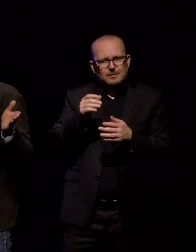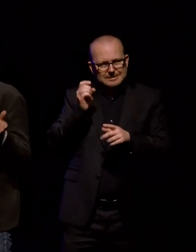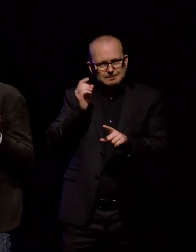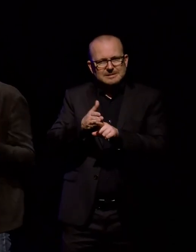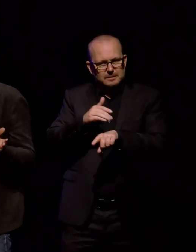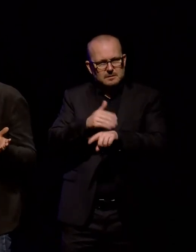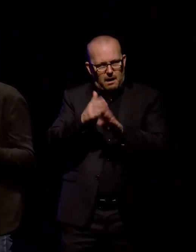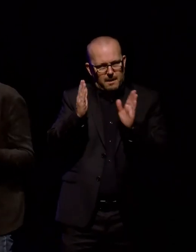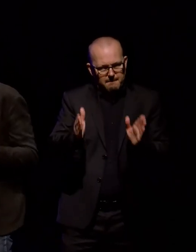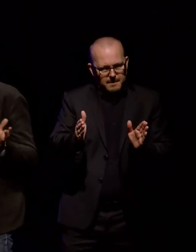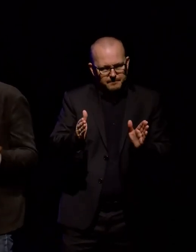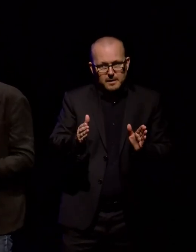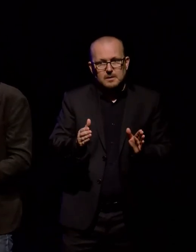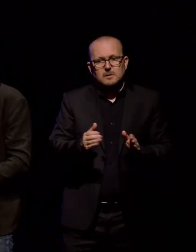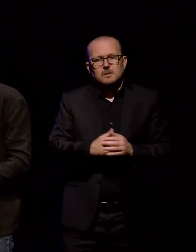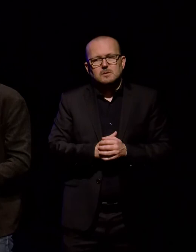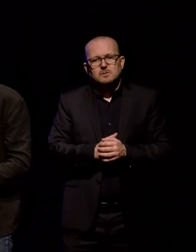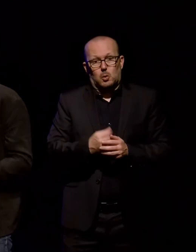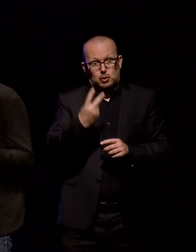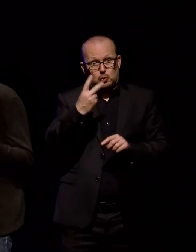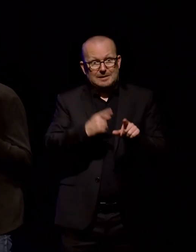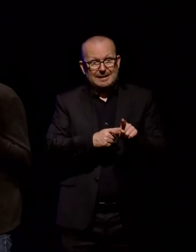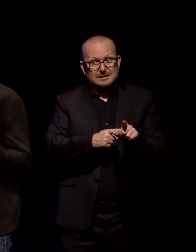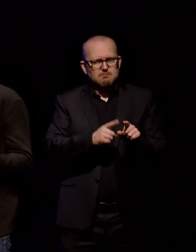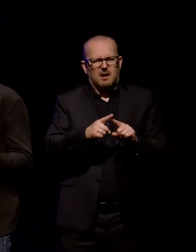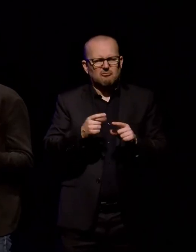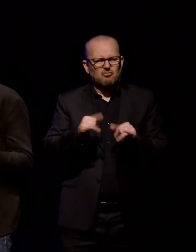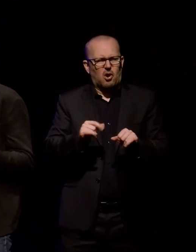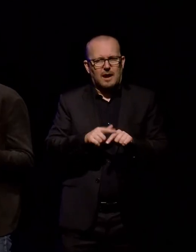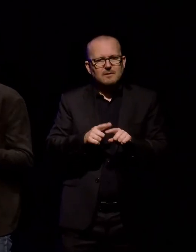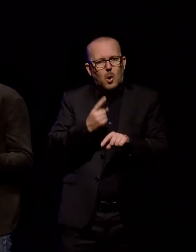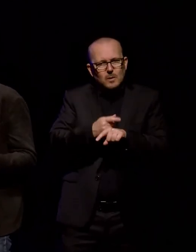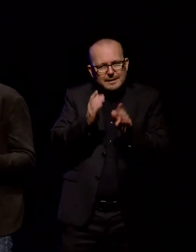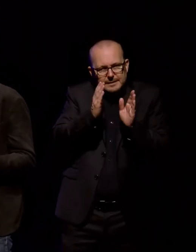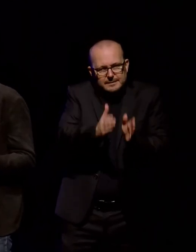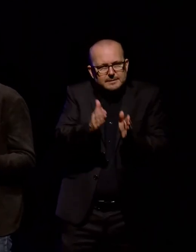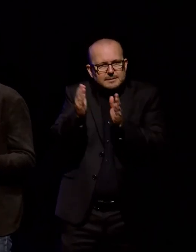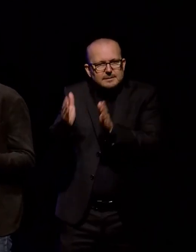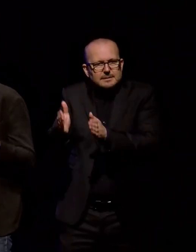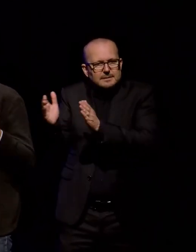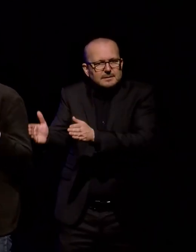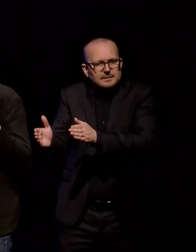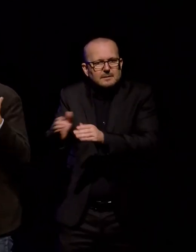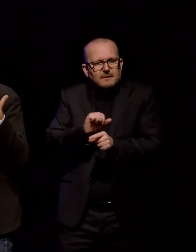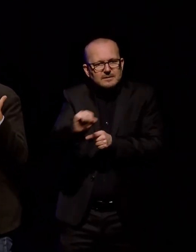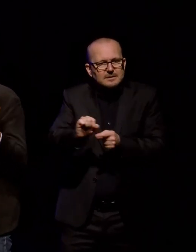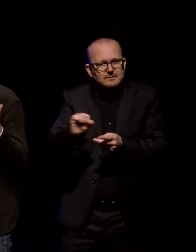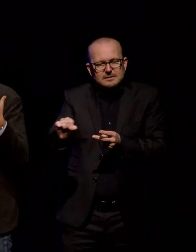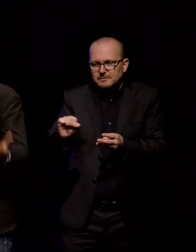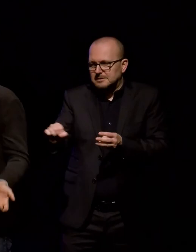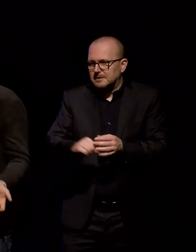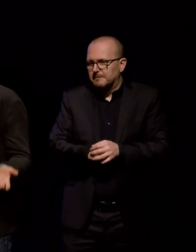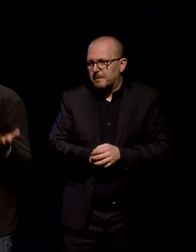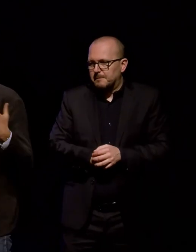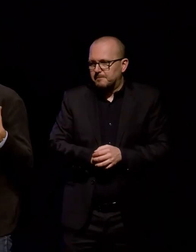not short, and we had to really understand what was possible or not possible, and to be